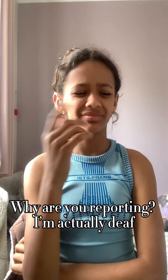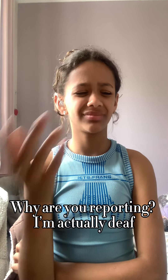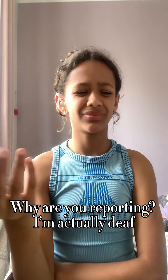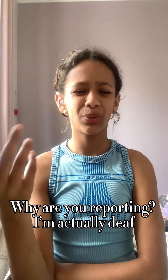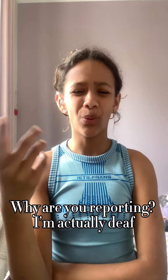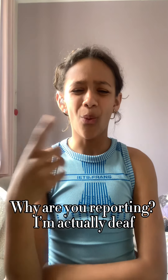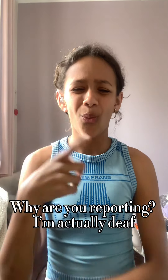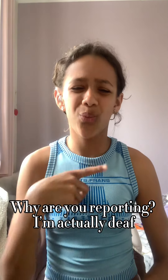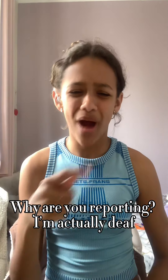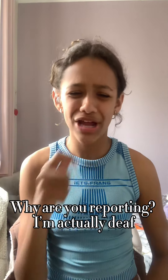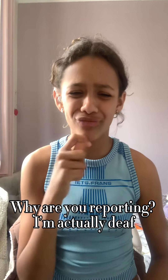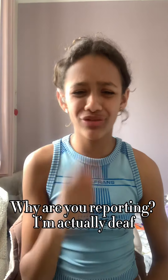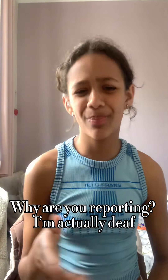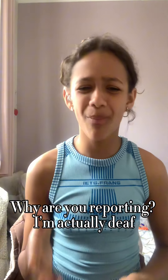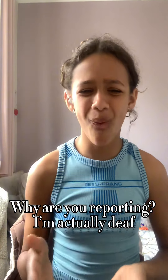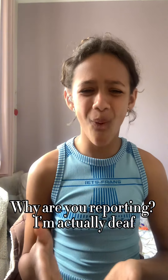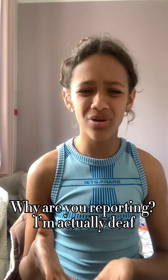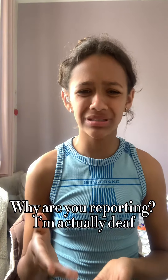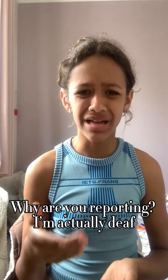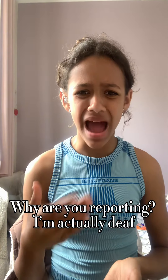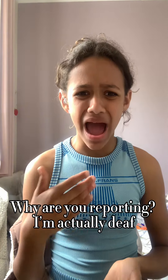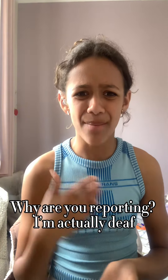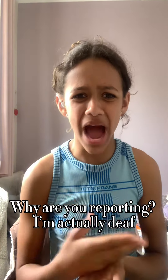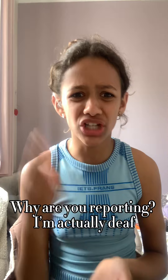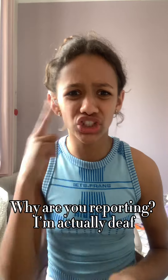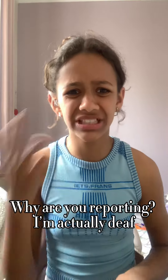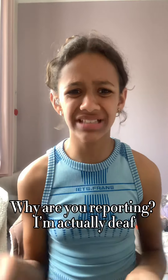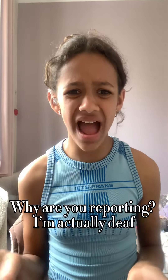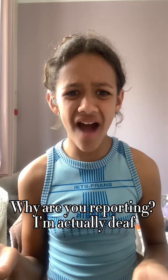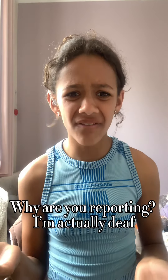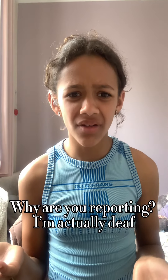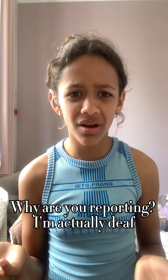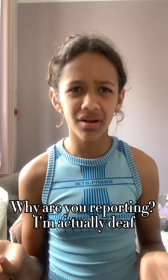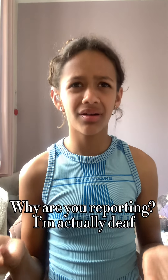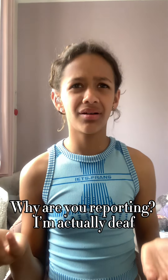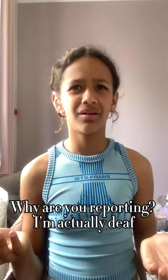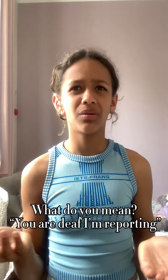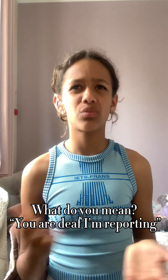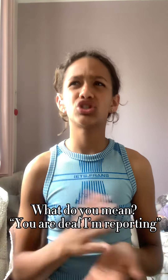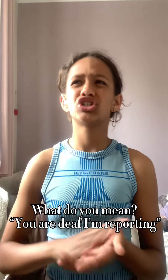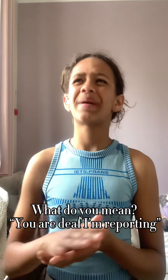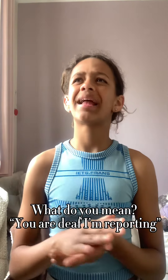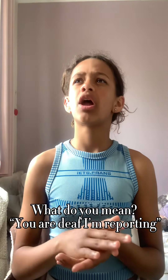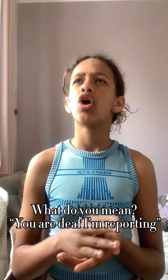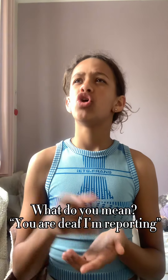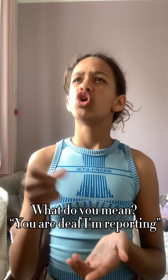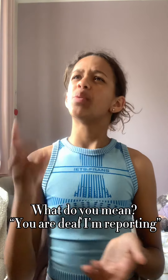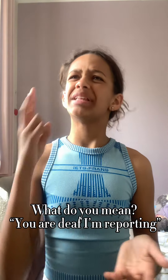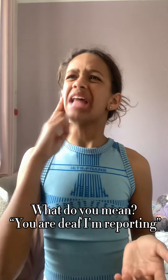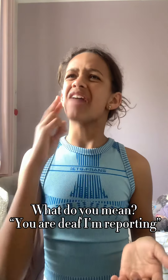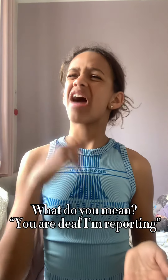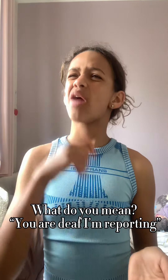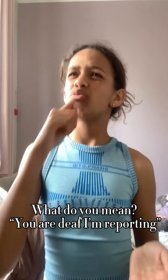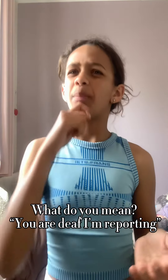Why people are in the swimming pool?